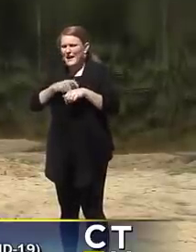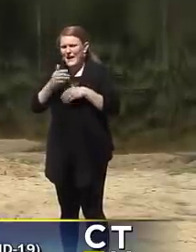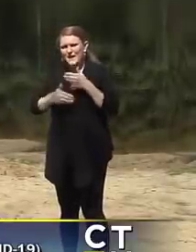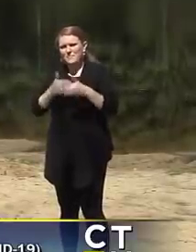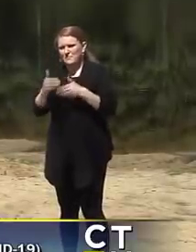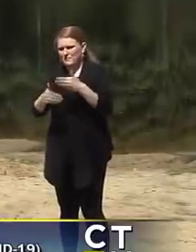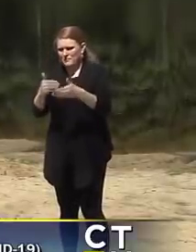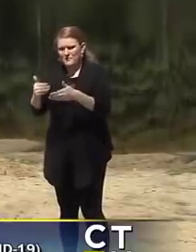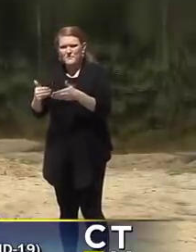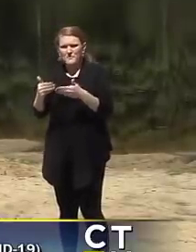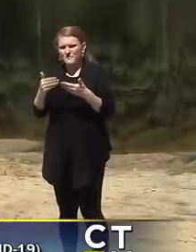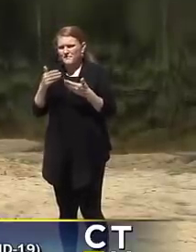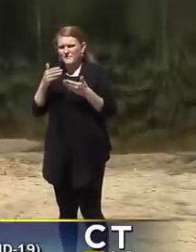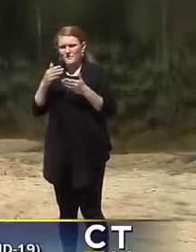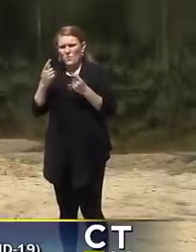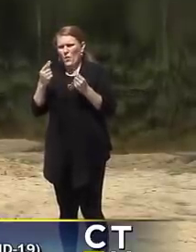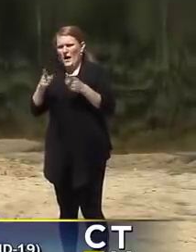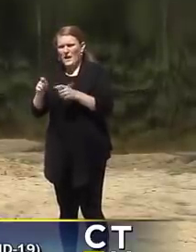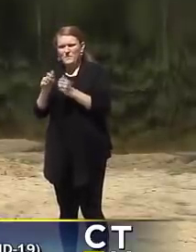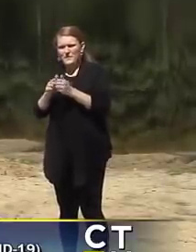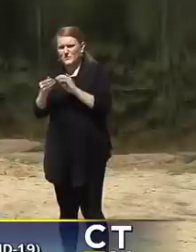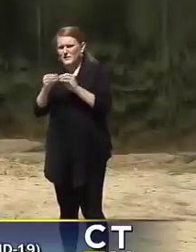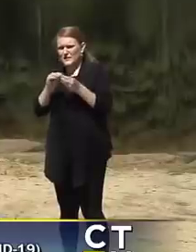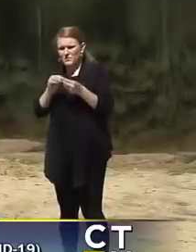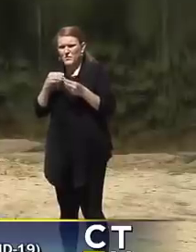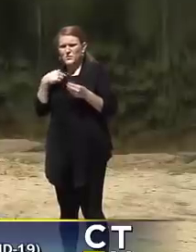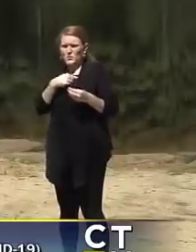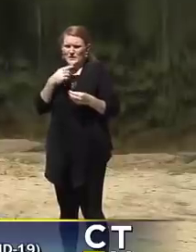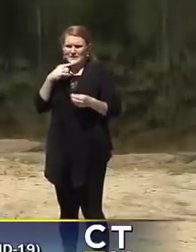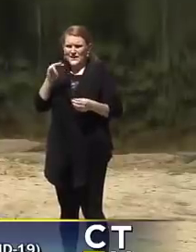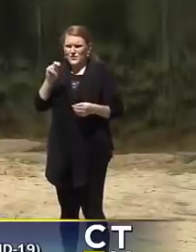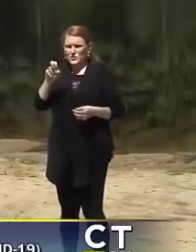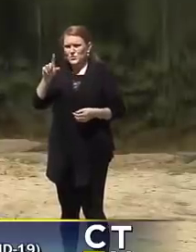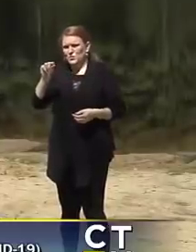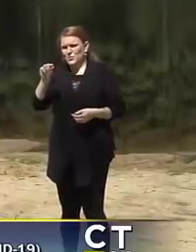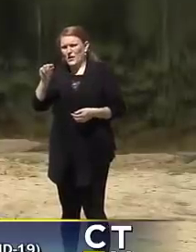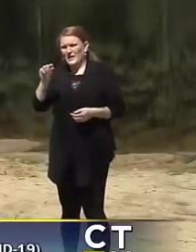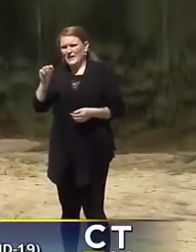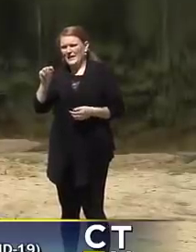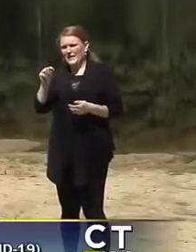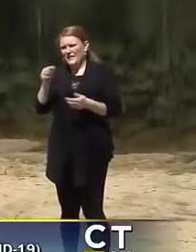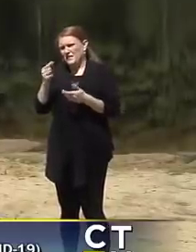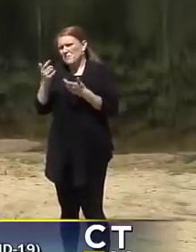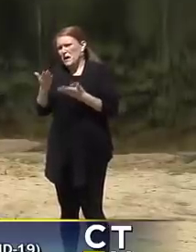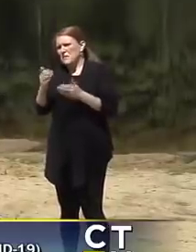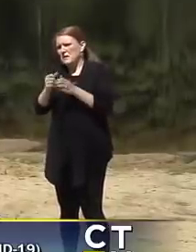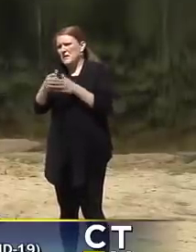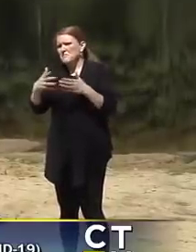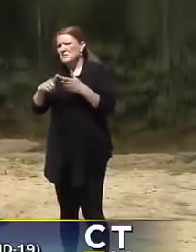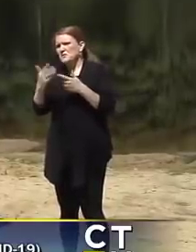of 50. That's a pretty small wedding. Unless you're paying the bill, then it's a pretty good-sized wedding.